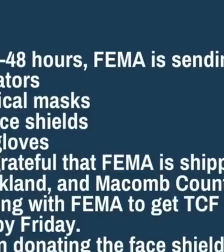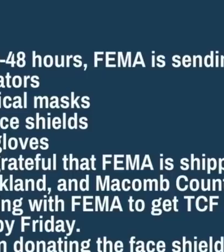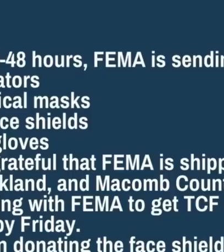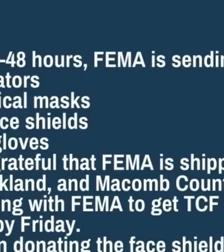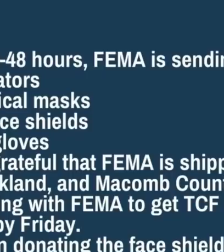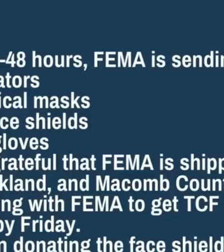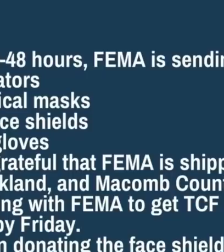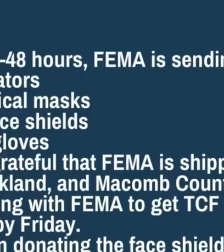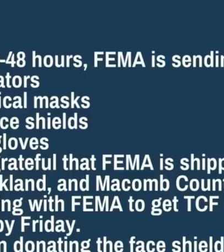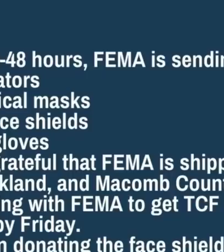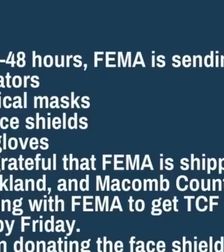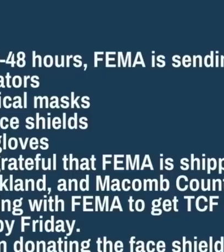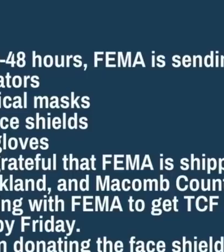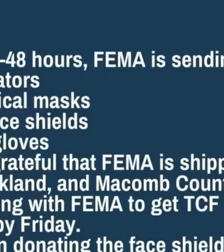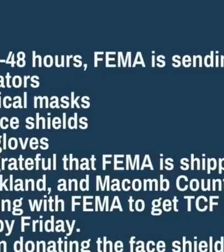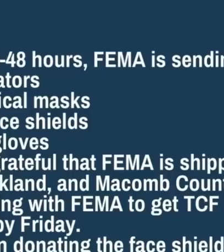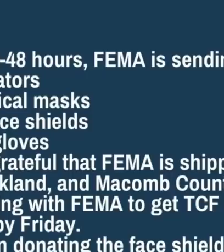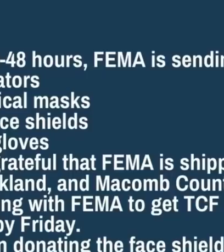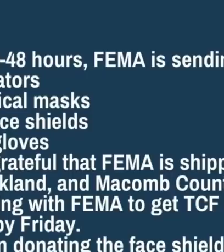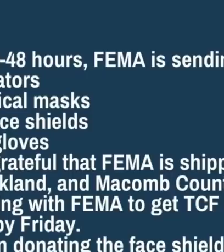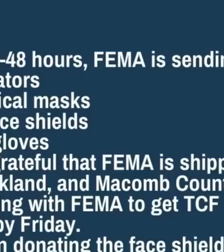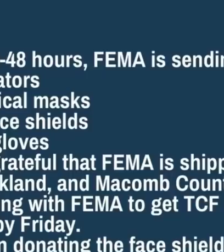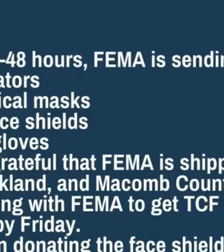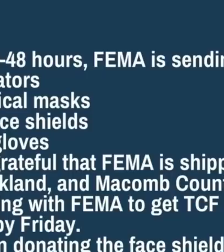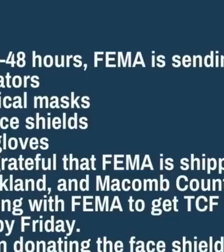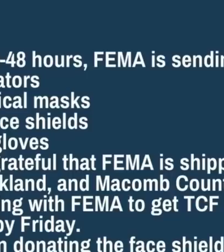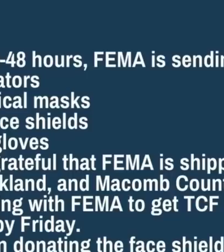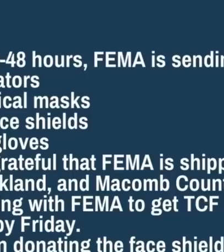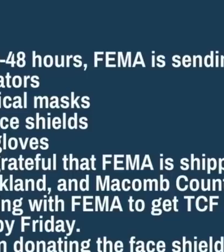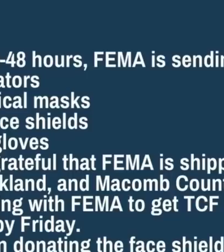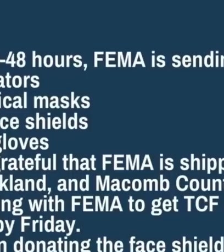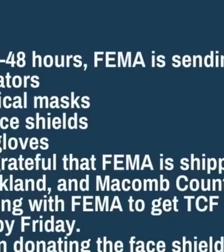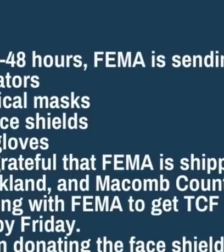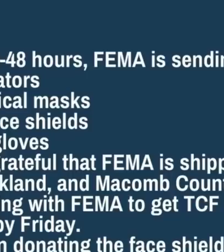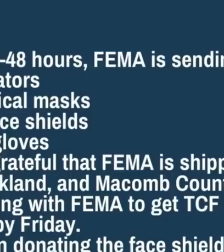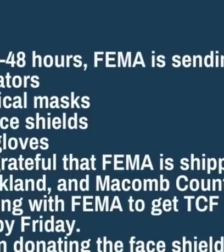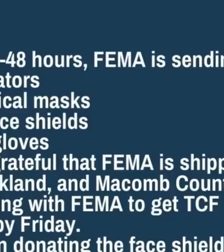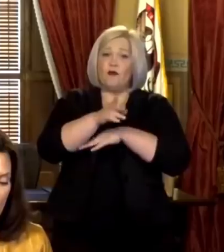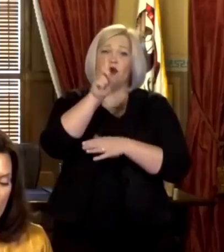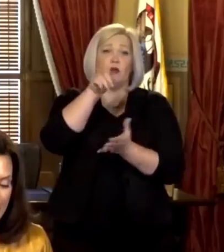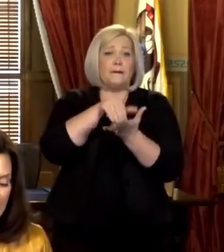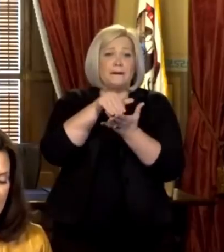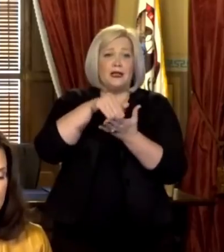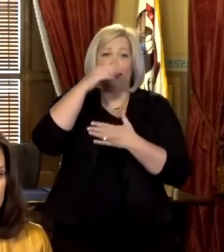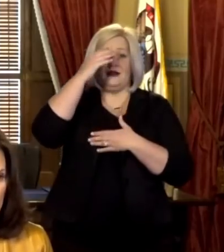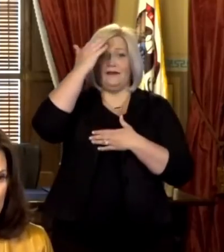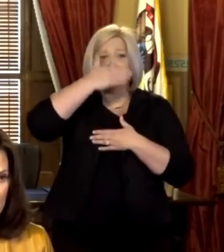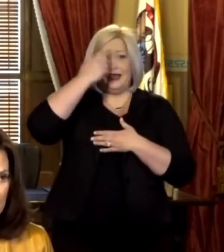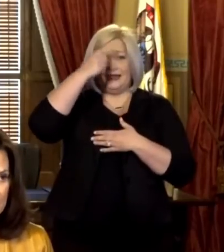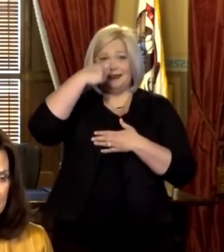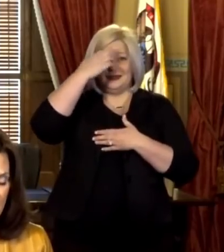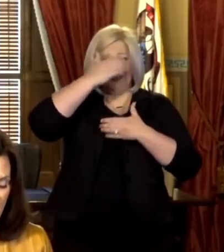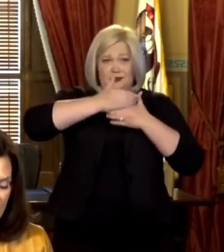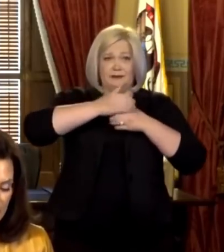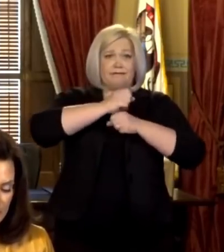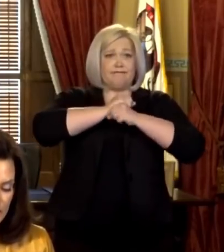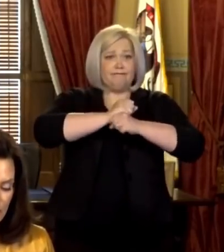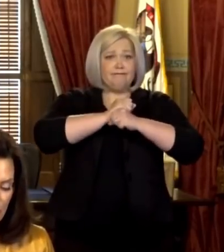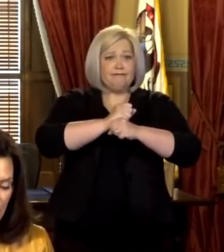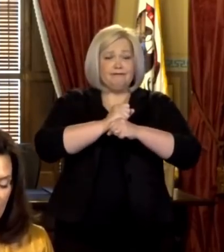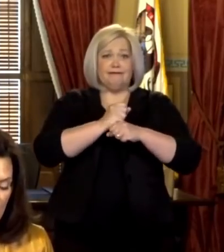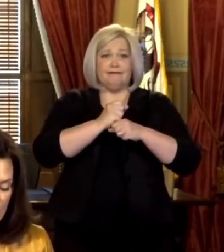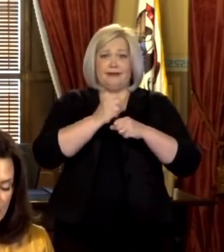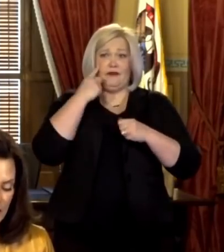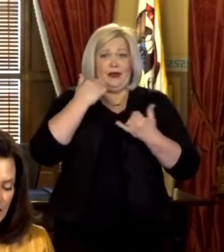a purchase of 1 million face shields from Ford over the next 3 weeks. We're making some progress, and that